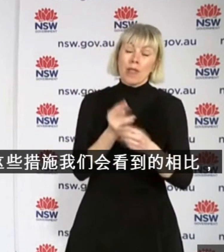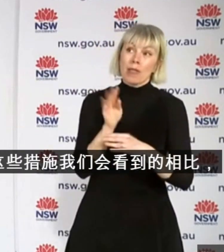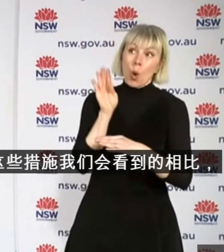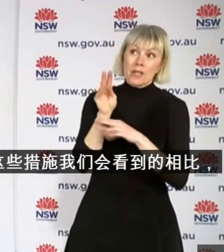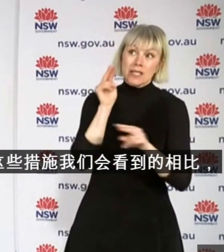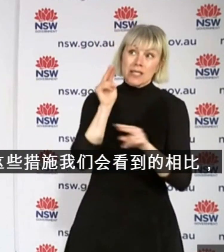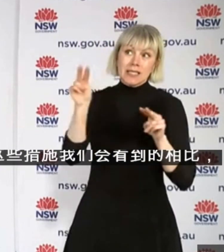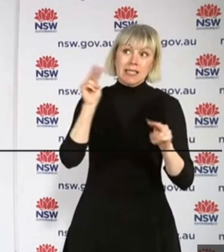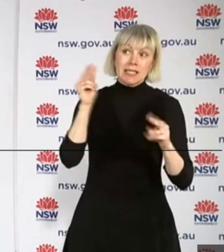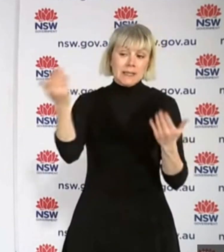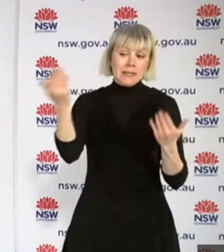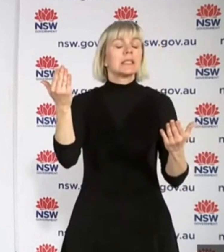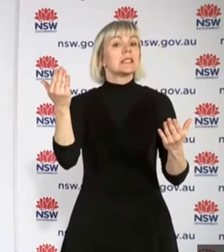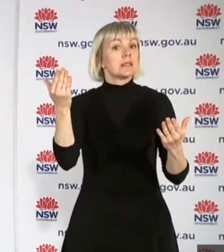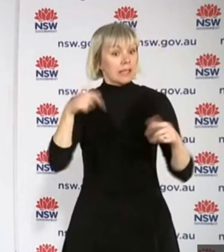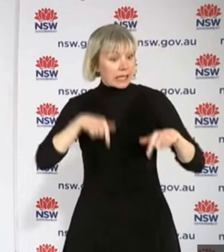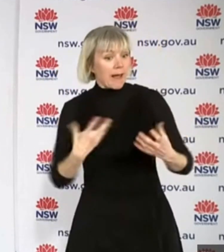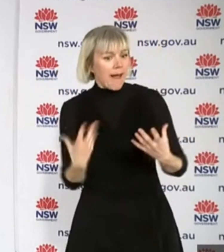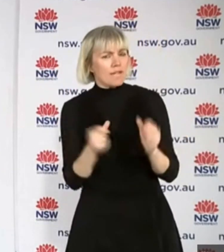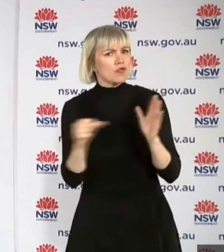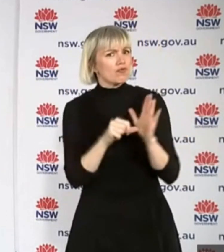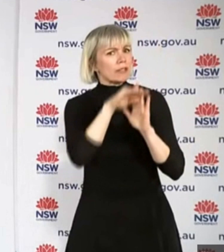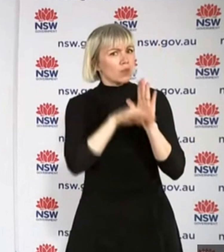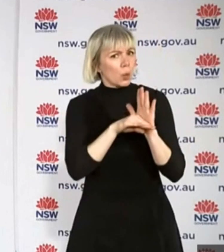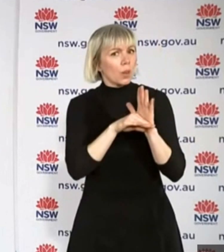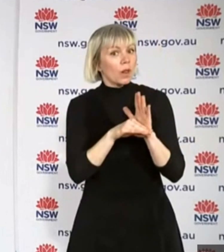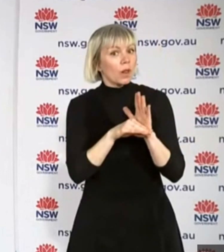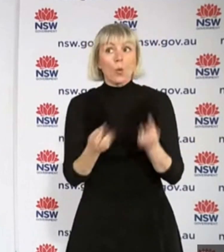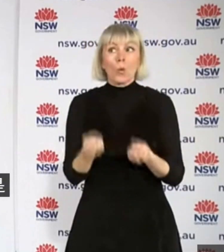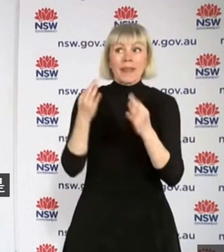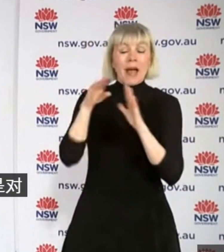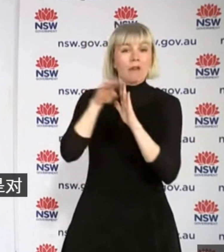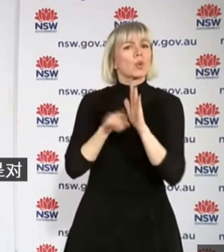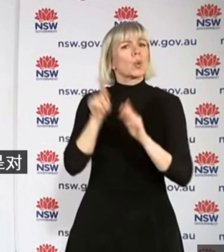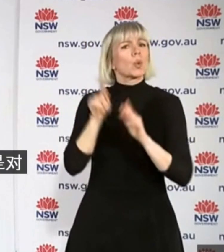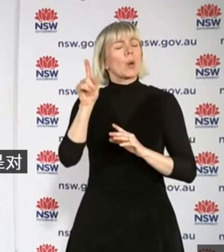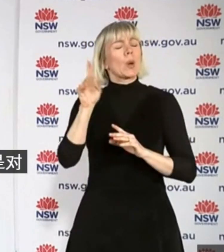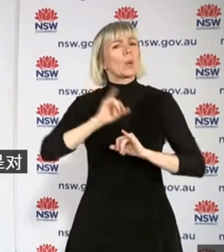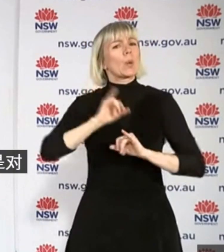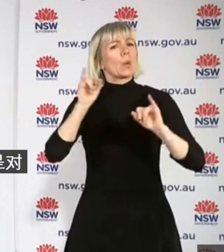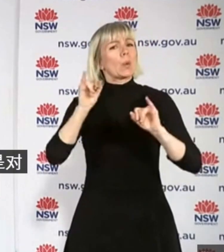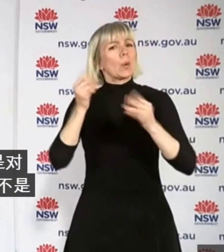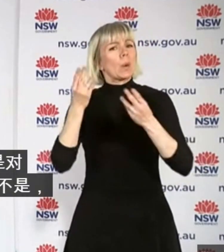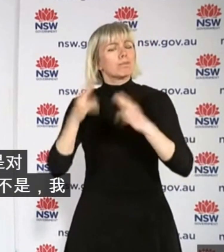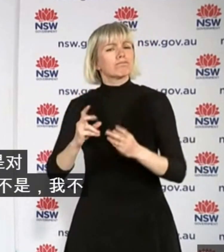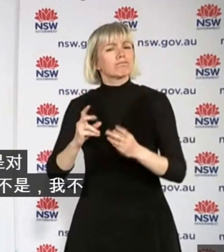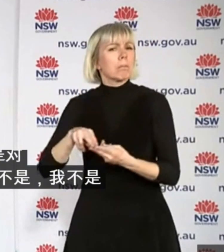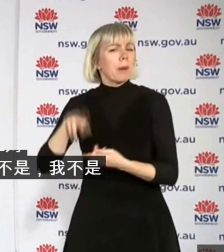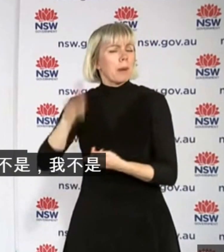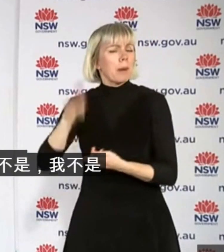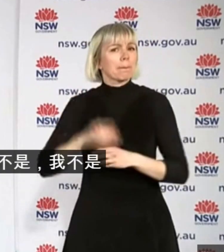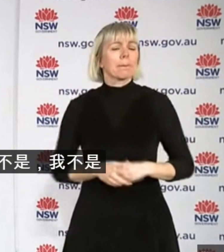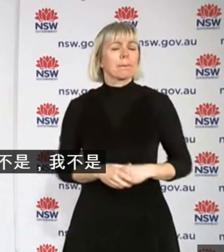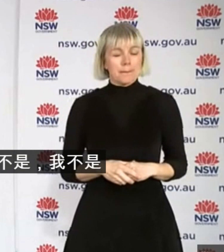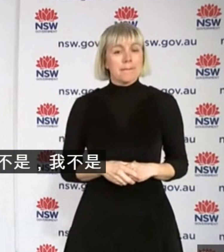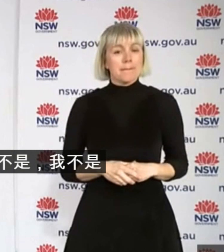measures we did is far less than what we would have anticipated. And that's why I just say to people, that's why I'm not someone